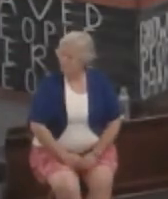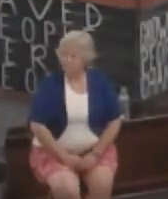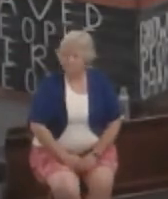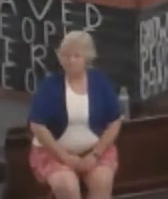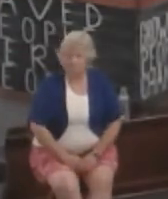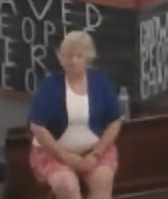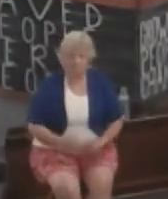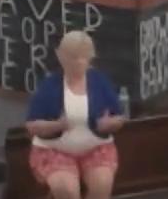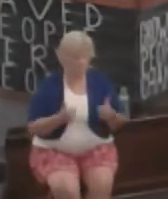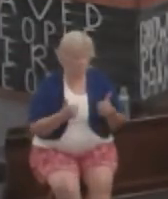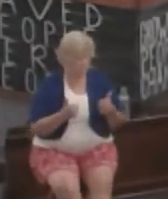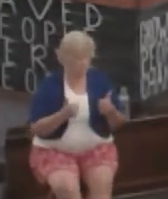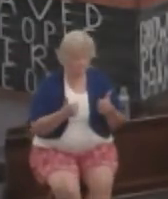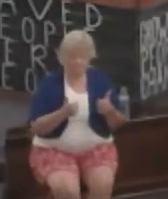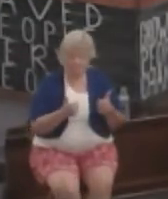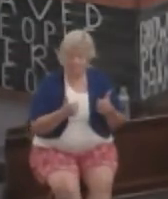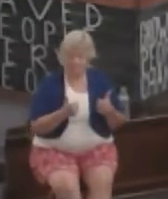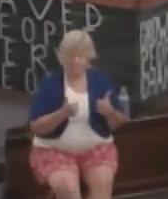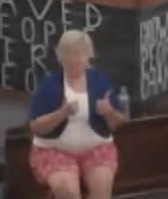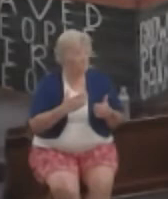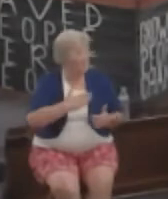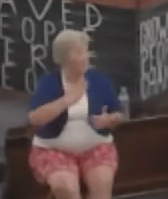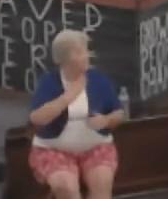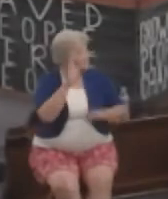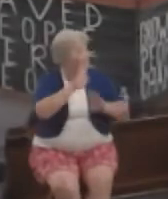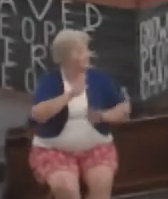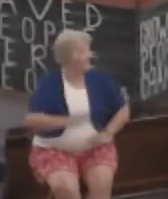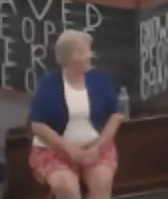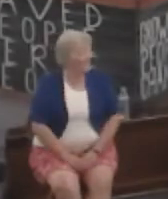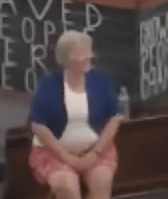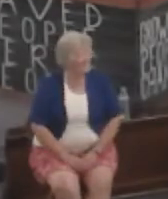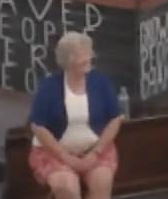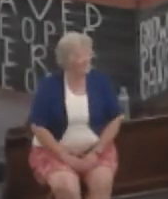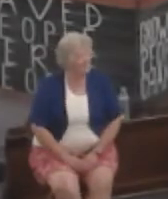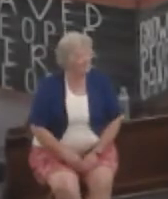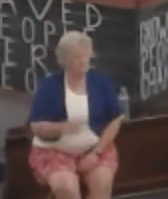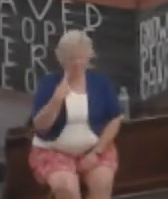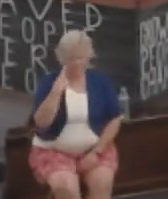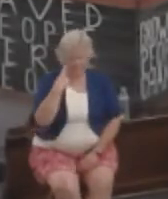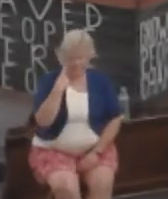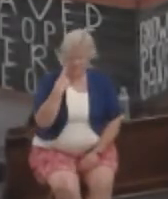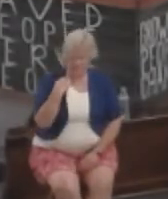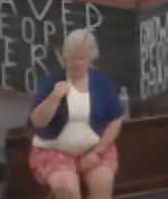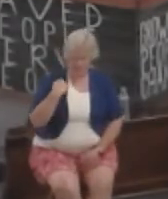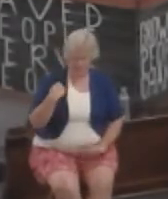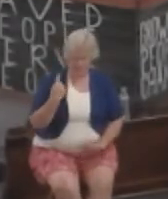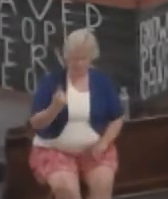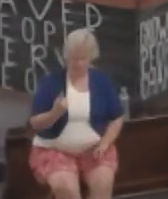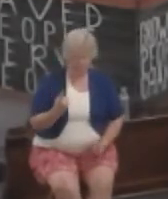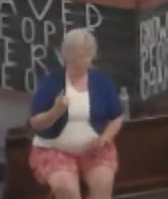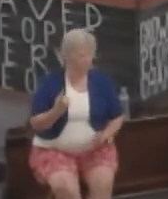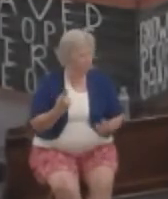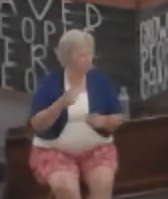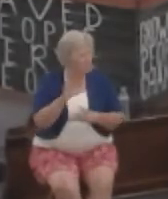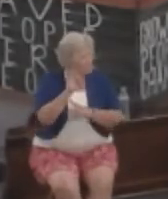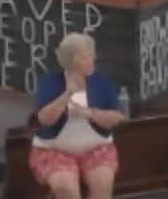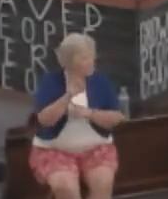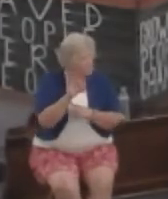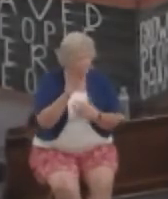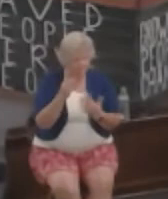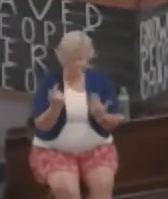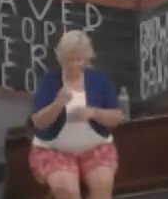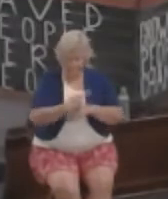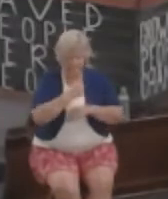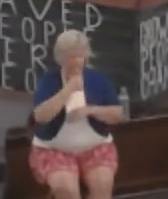We good? Well, happy Sunday. I think the last couple of Sundays I've been preaching, they've all been holidays, and this one isn't an official holiday,